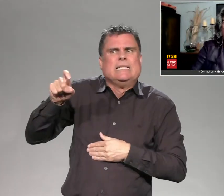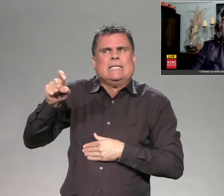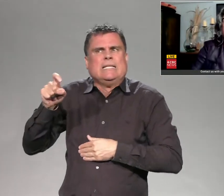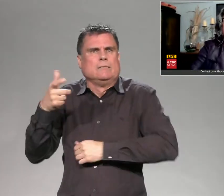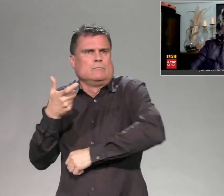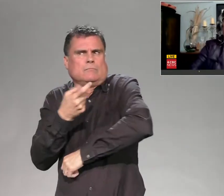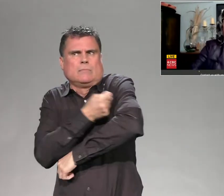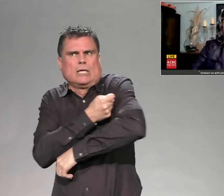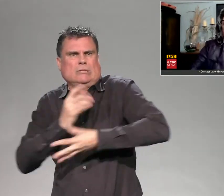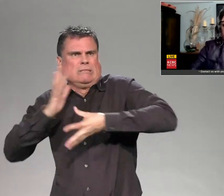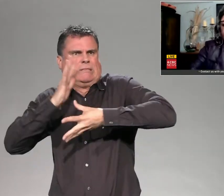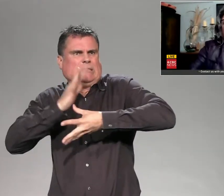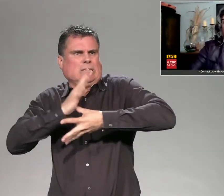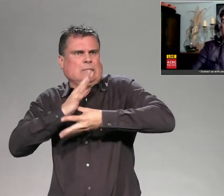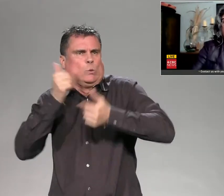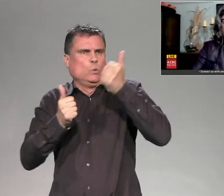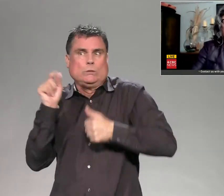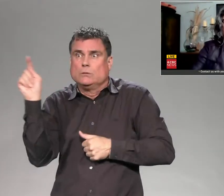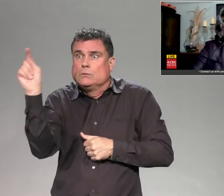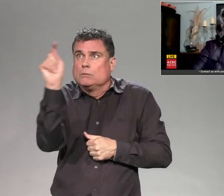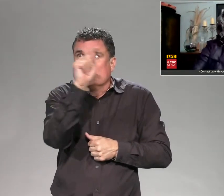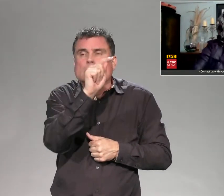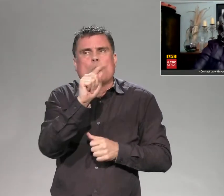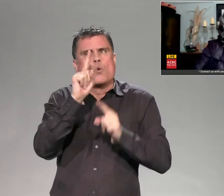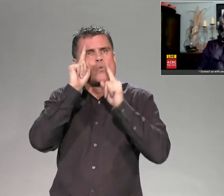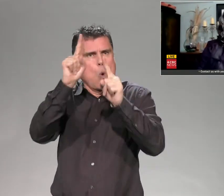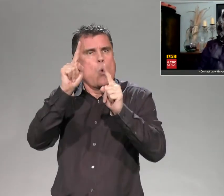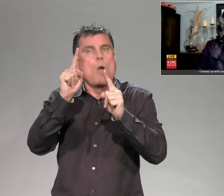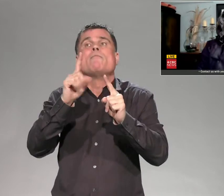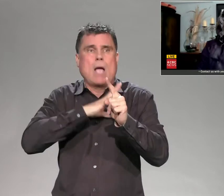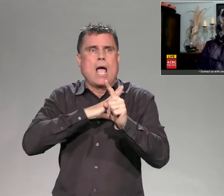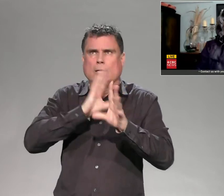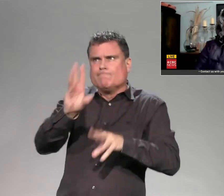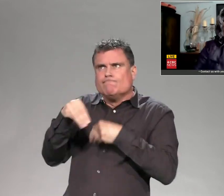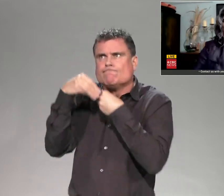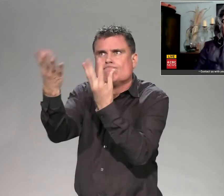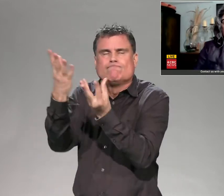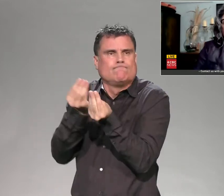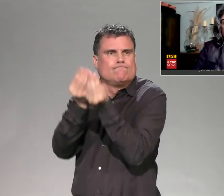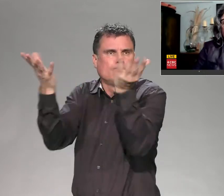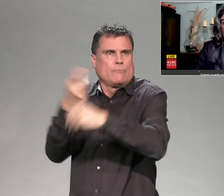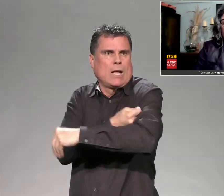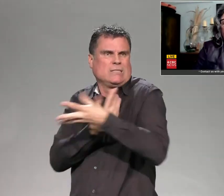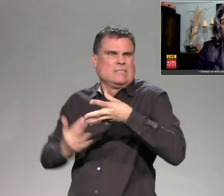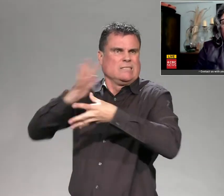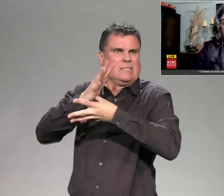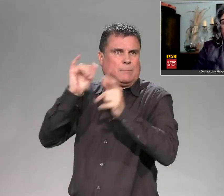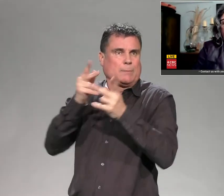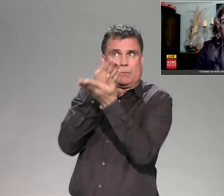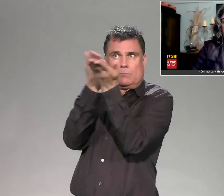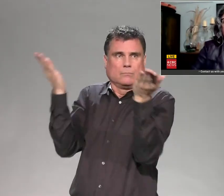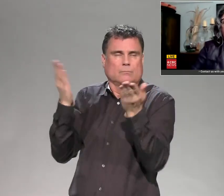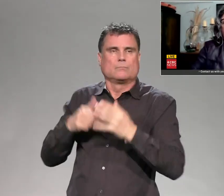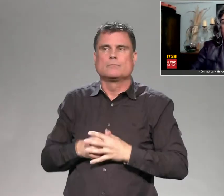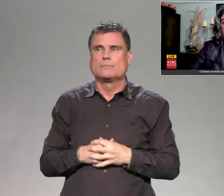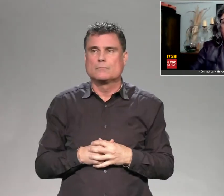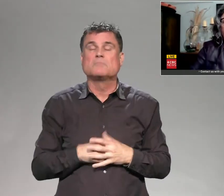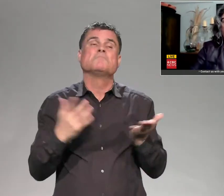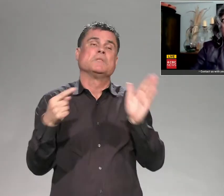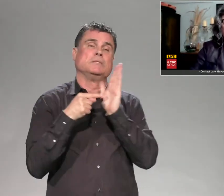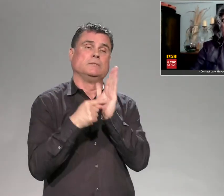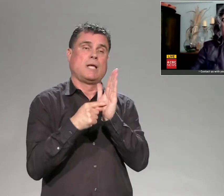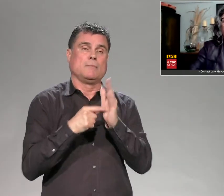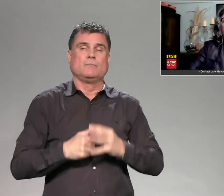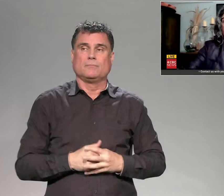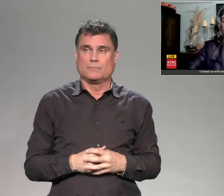had partners in Vancouver Coastal Health Authority, for example, who have gone out to urban settings